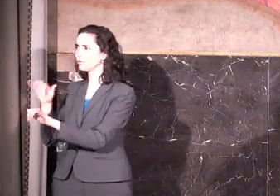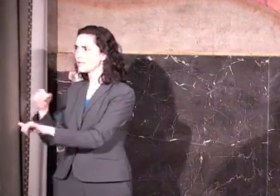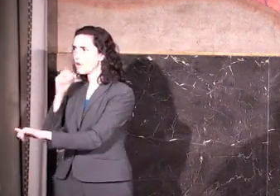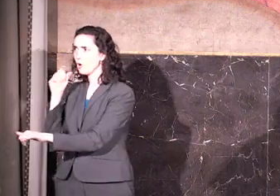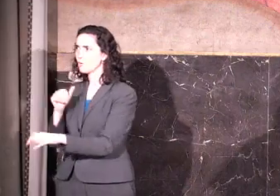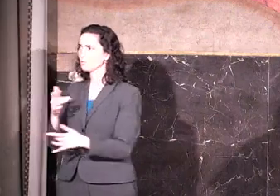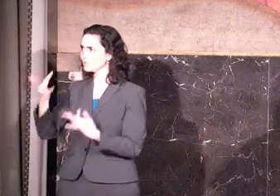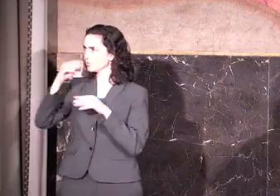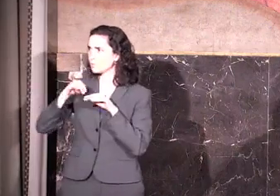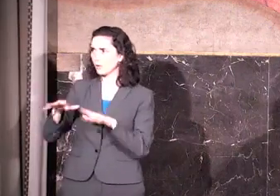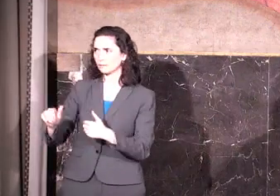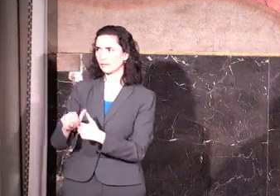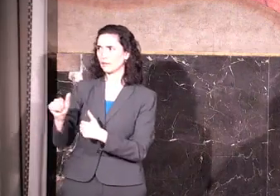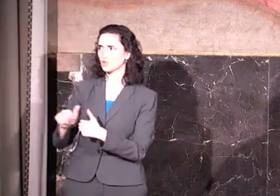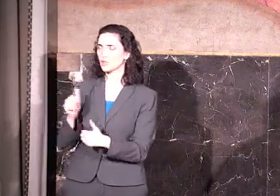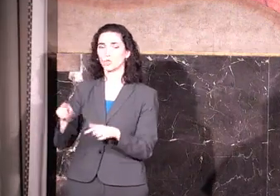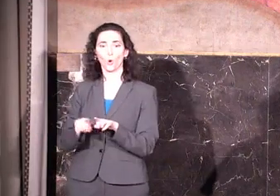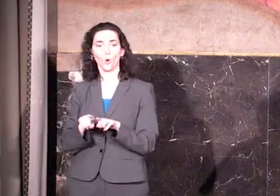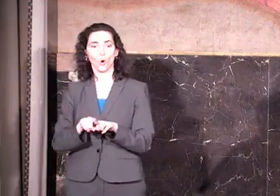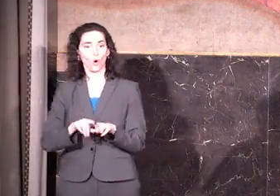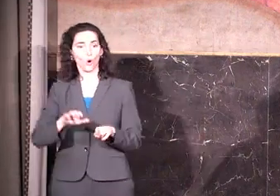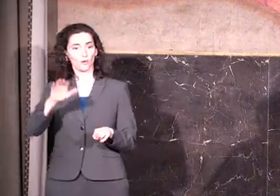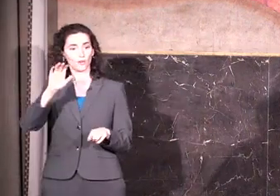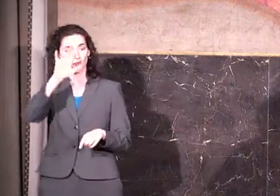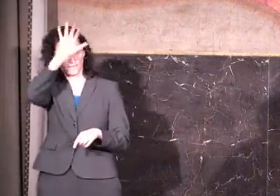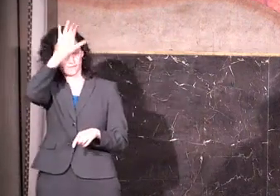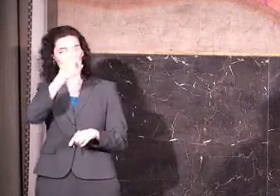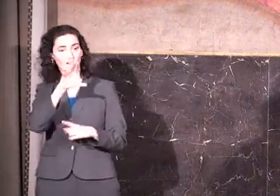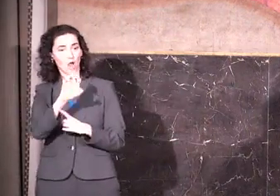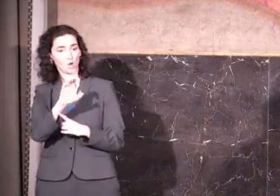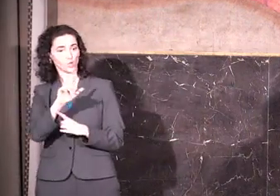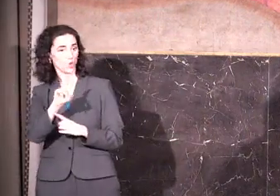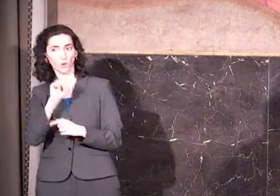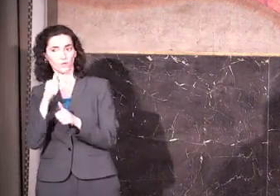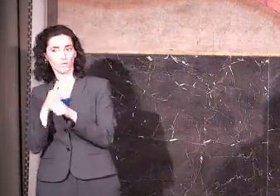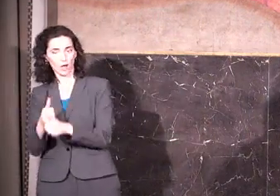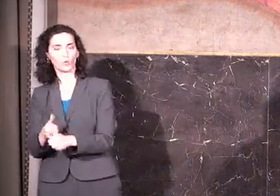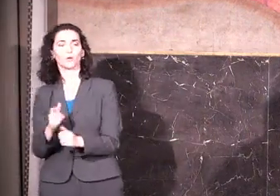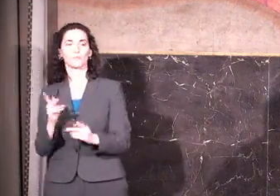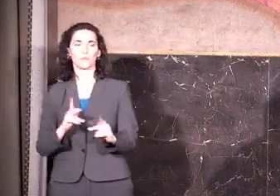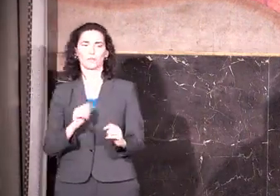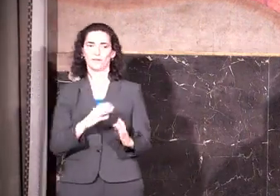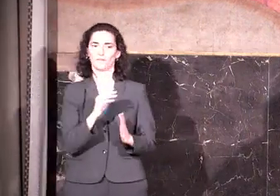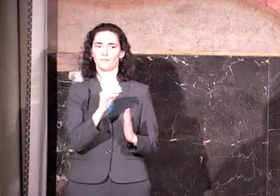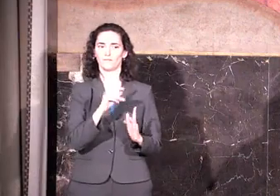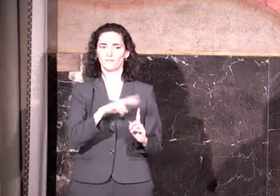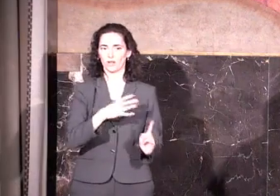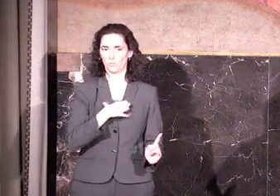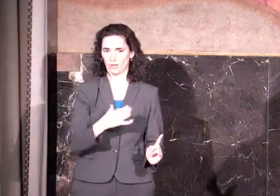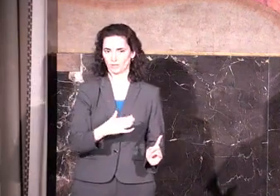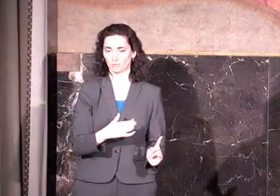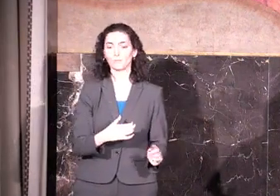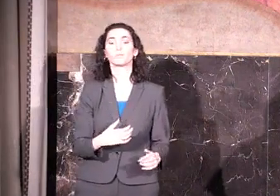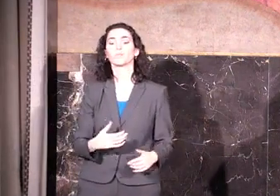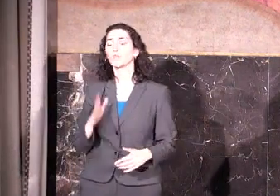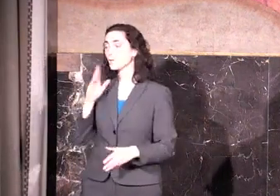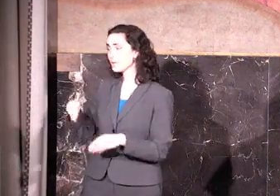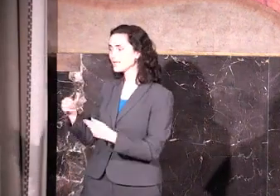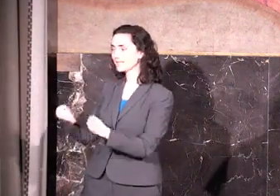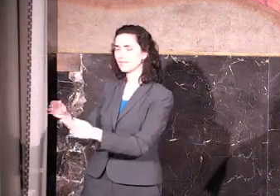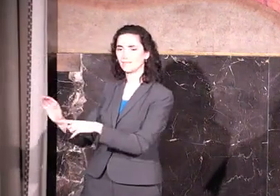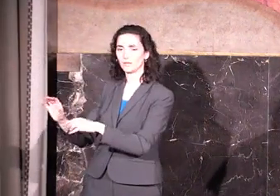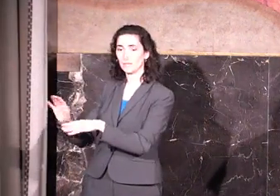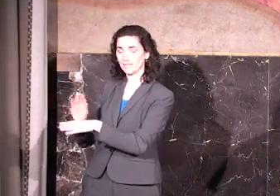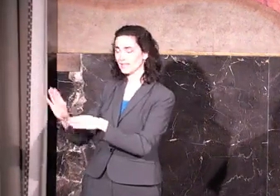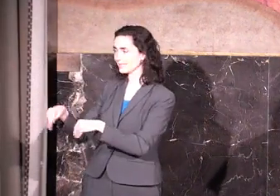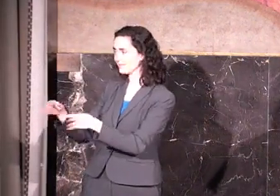followed. Business owners will simply register by providing an email that will be confirmed real quickly and allow them to go